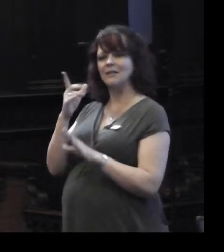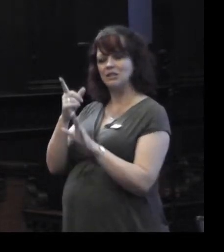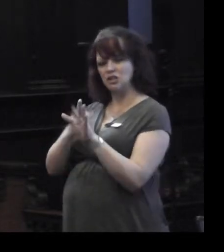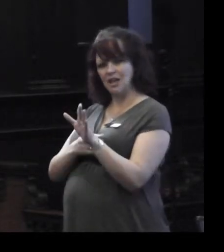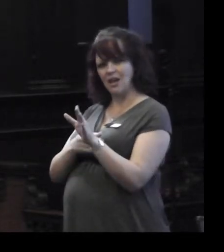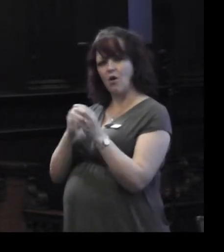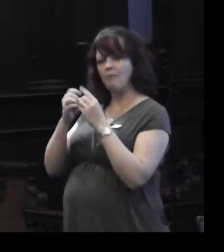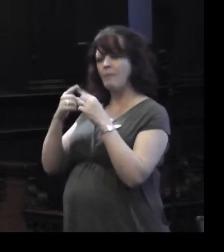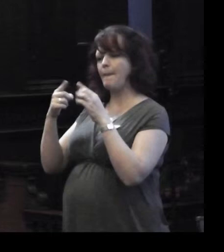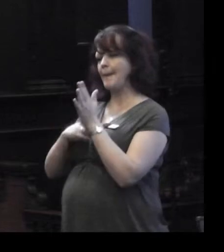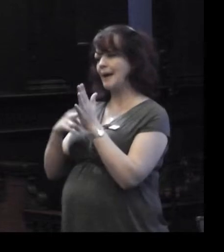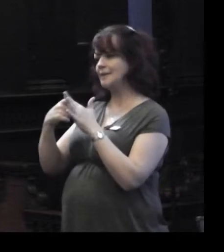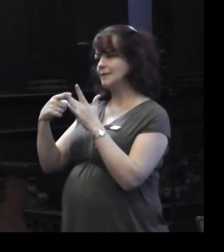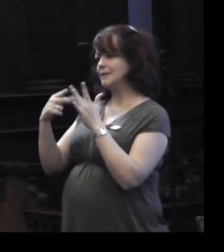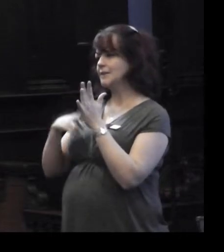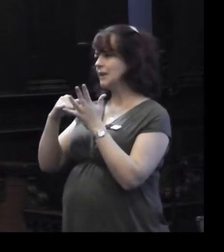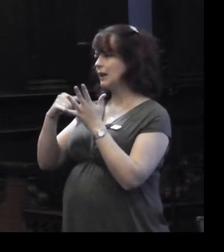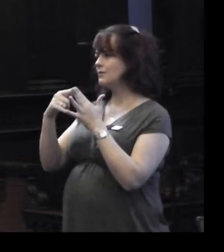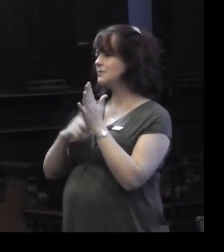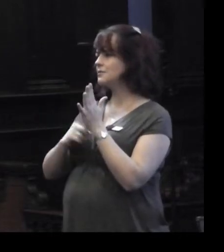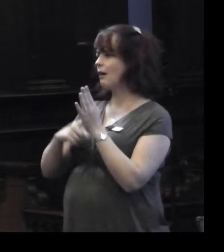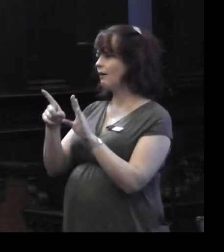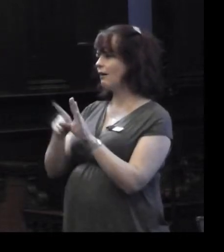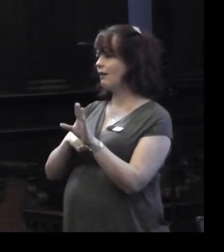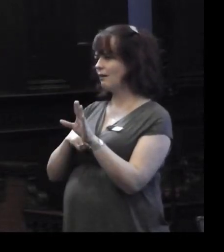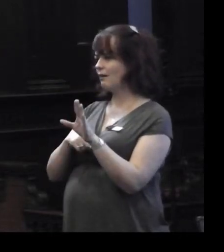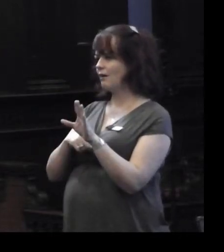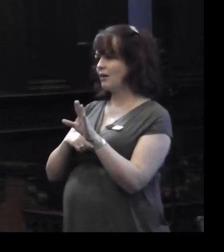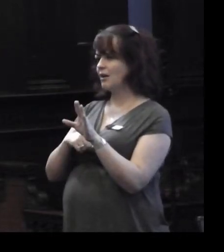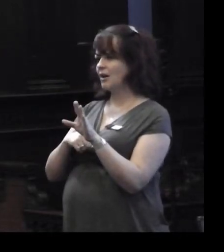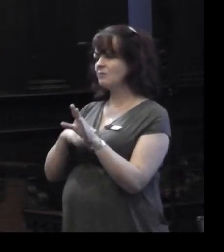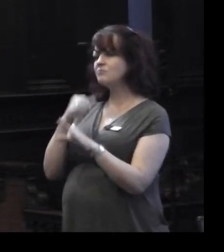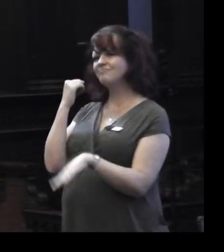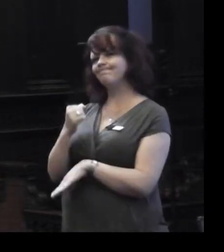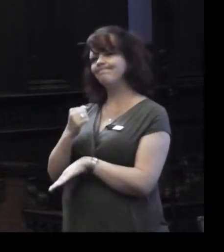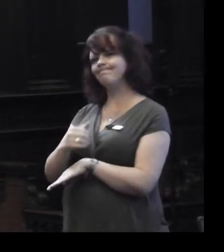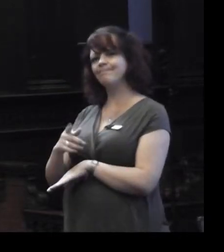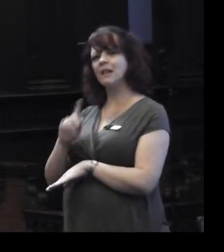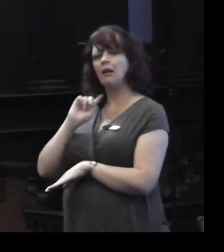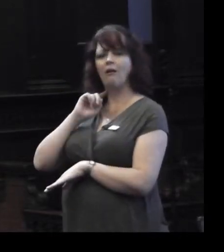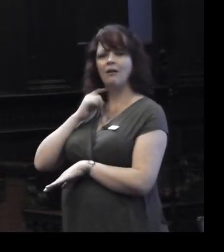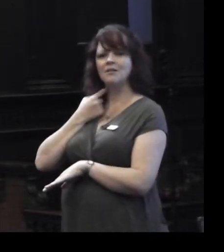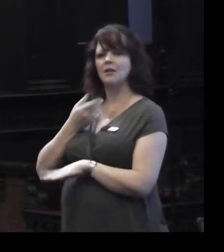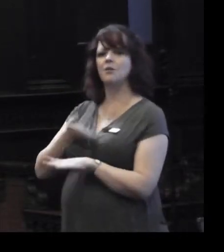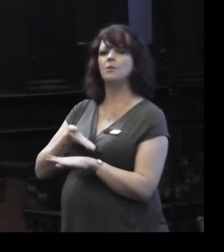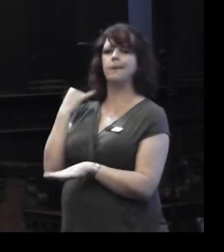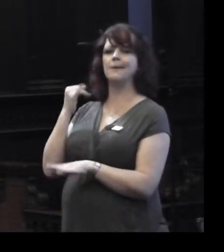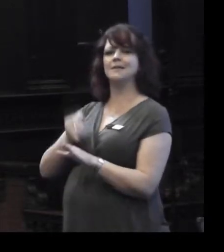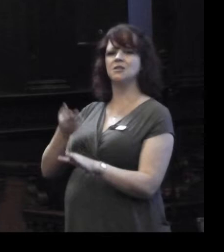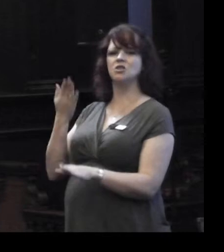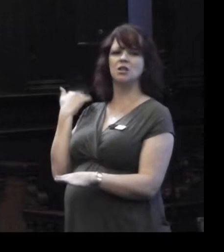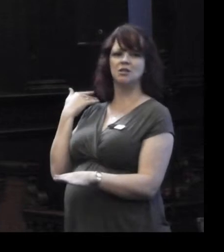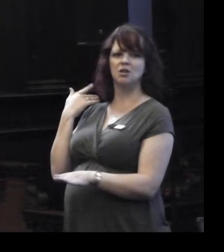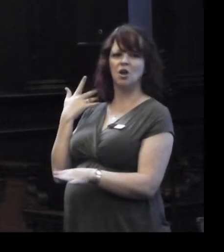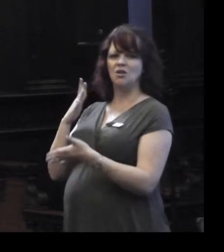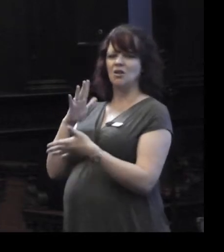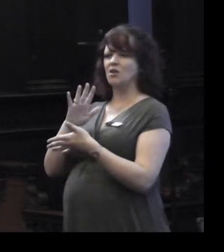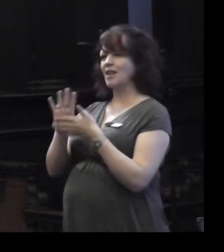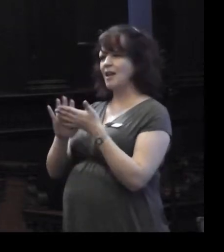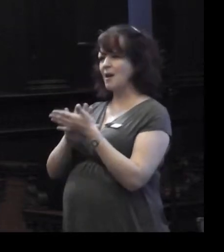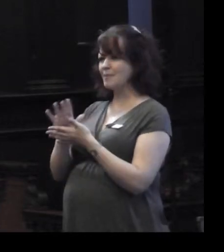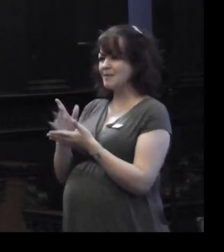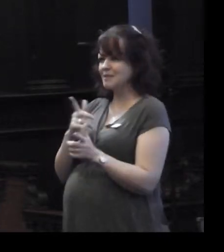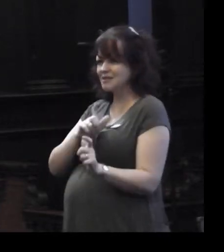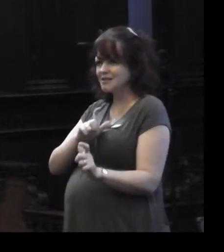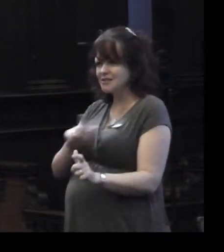of the long-term effects of such a crime and how it behaves like a virus within our community long after the